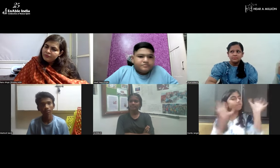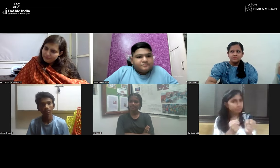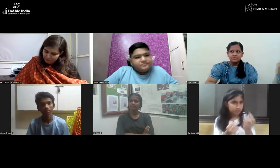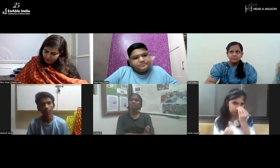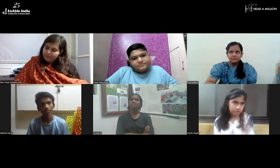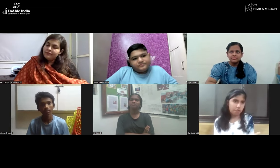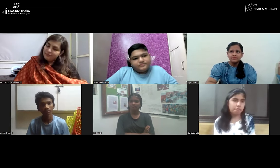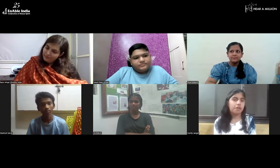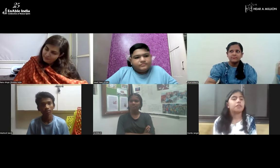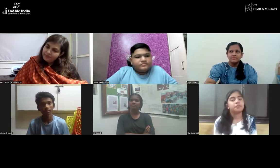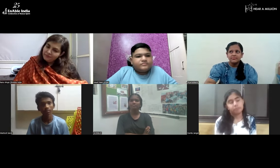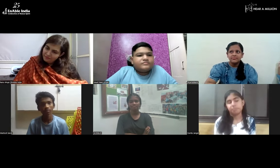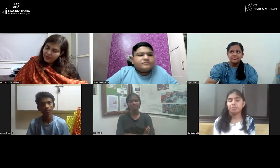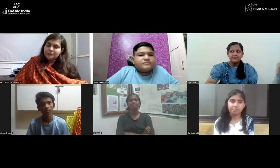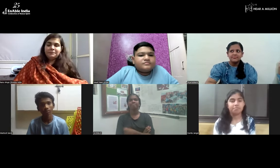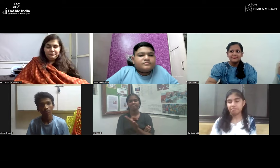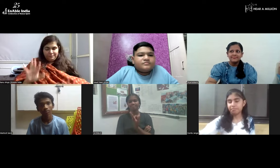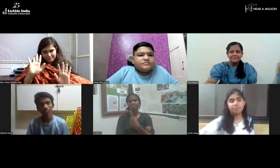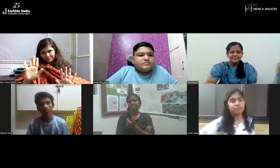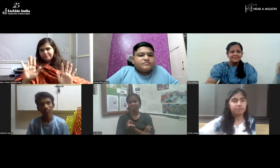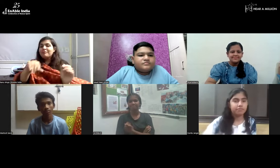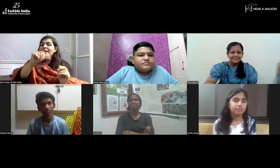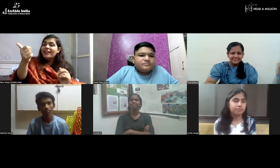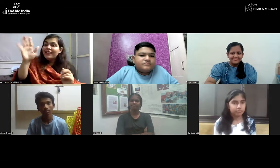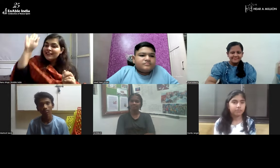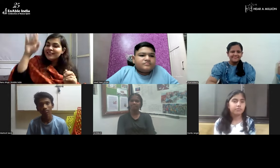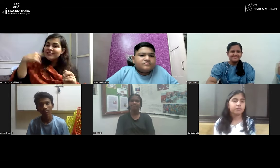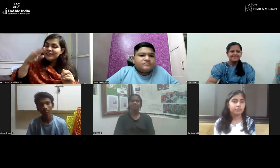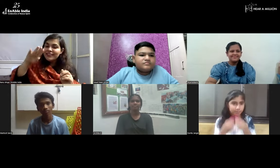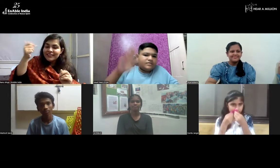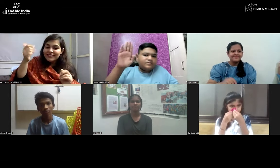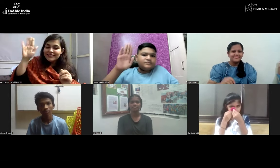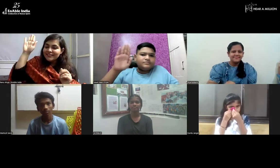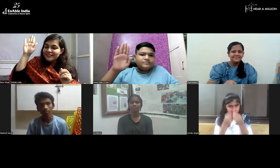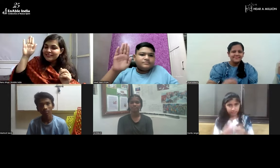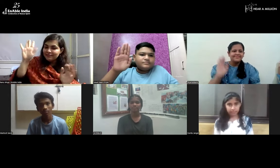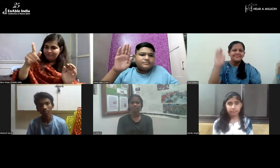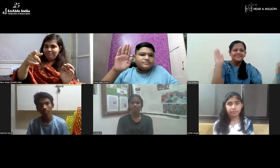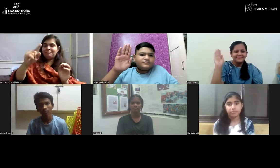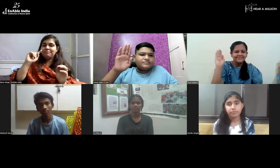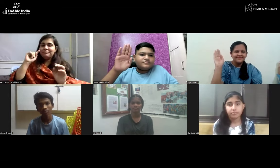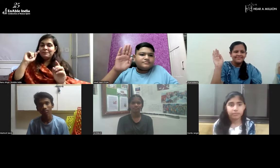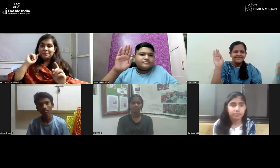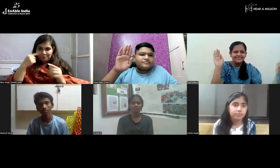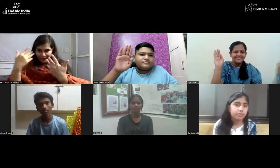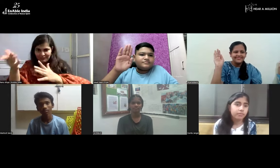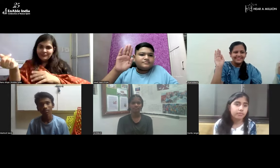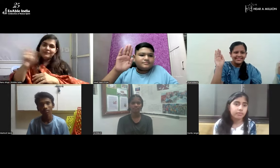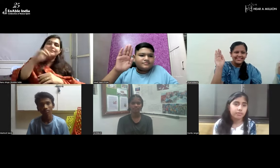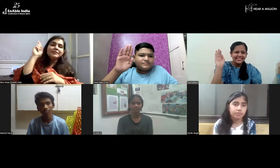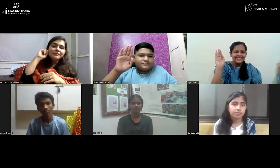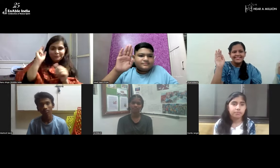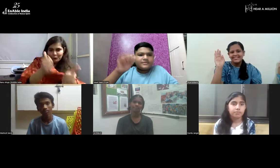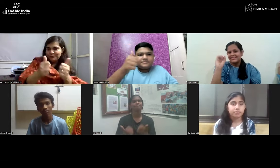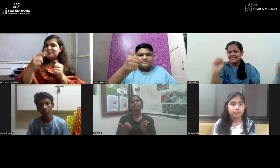you strike a balance. So do not leave. If you have the knowledge, share it with others. So if you see, oh, this person